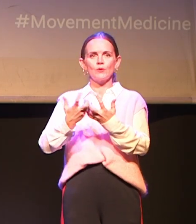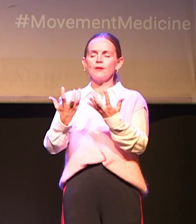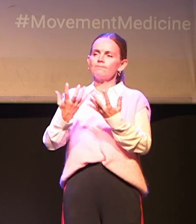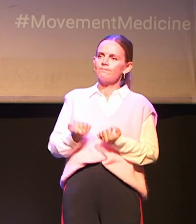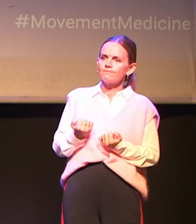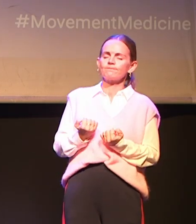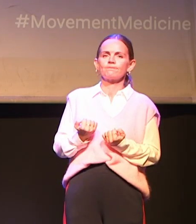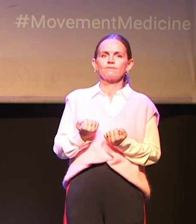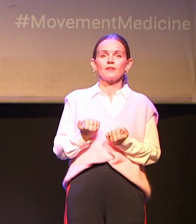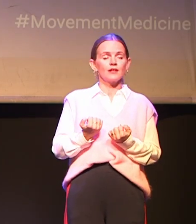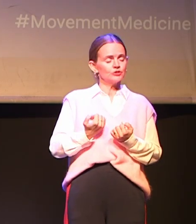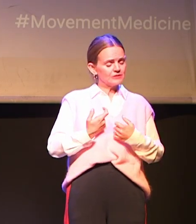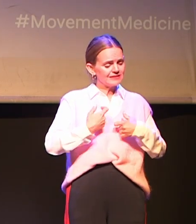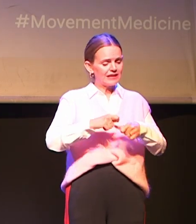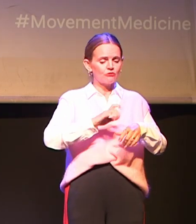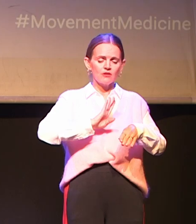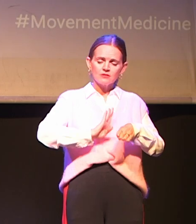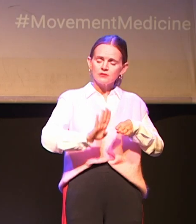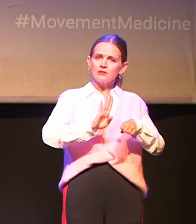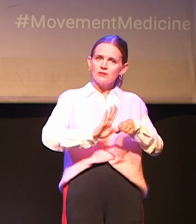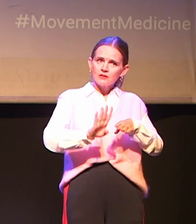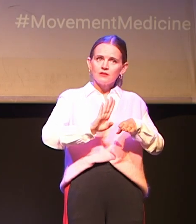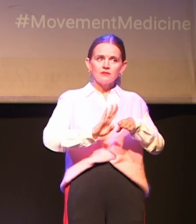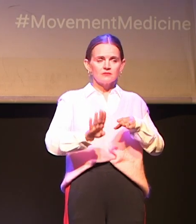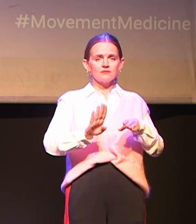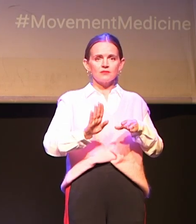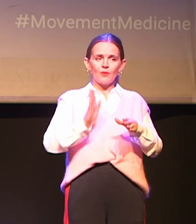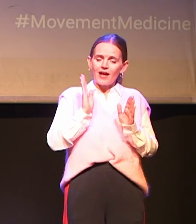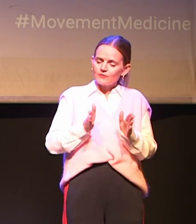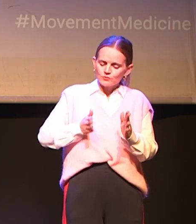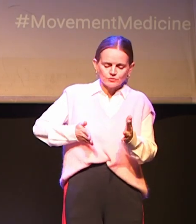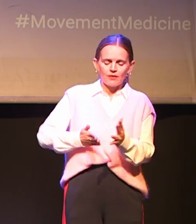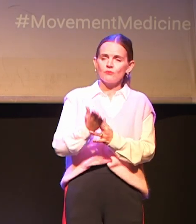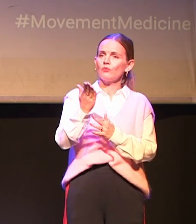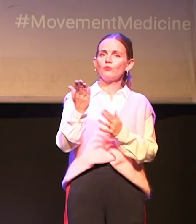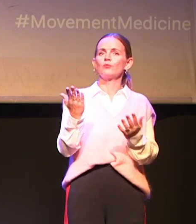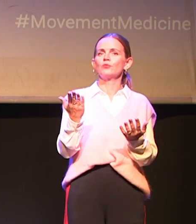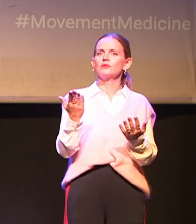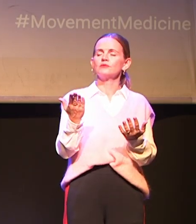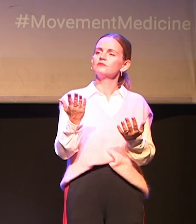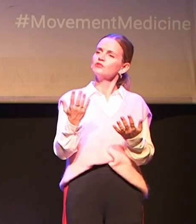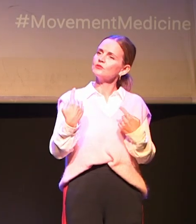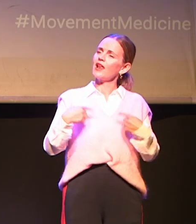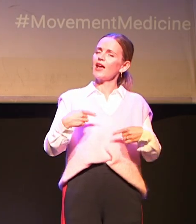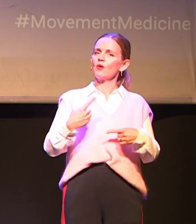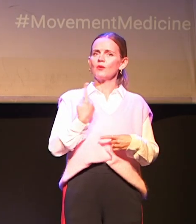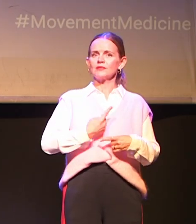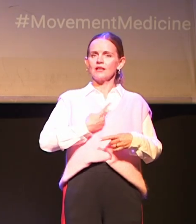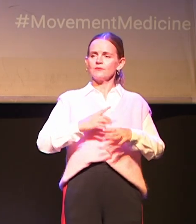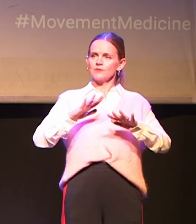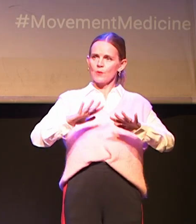Like there's no other way. The only way is through. And so allowing space for us to be in that training, to be in